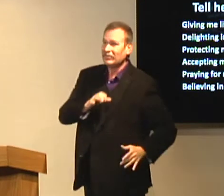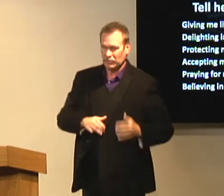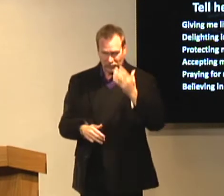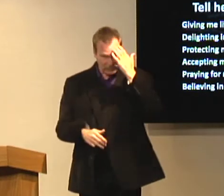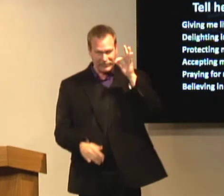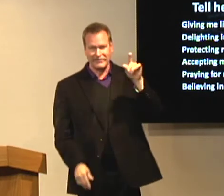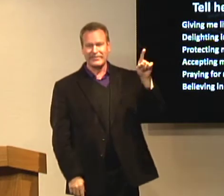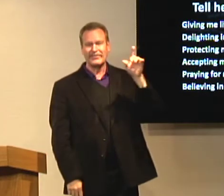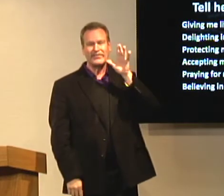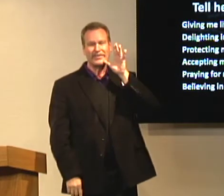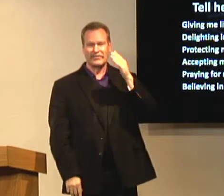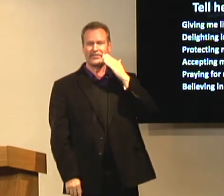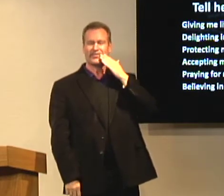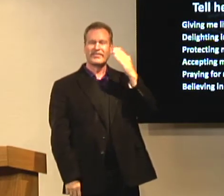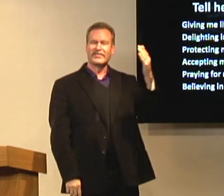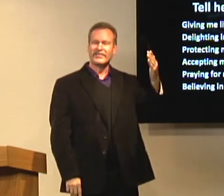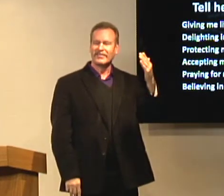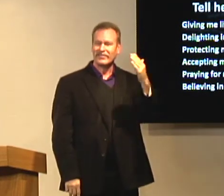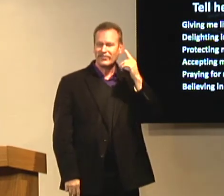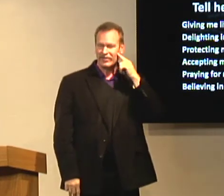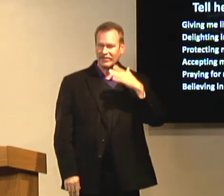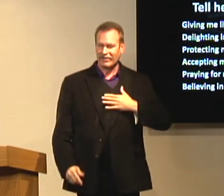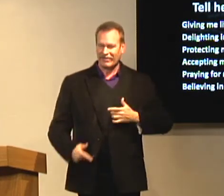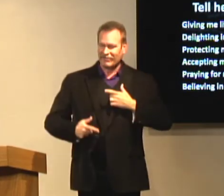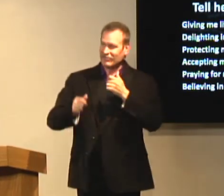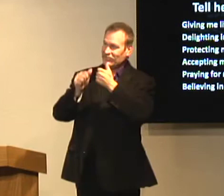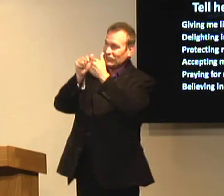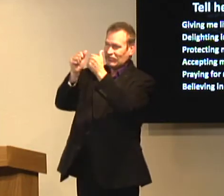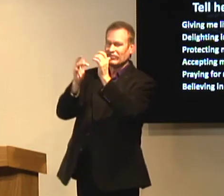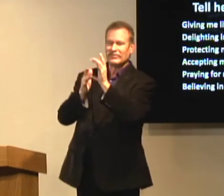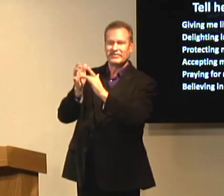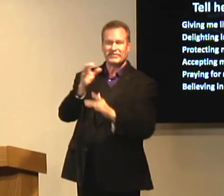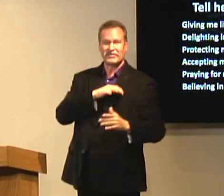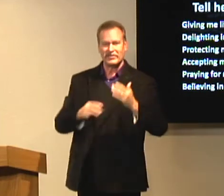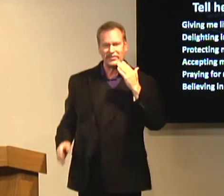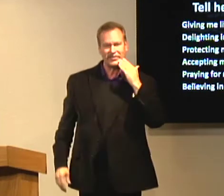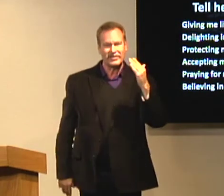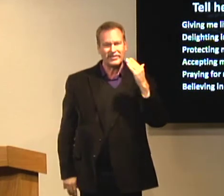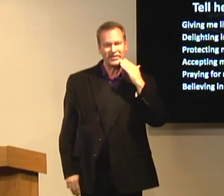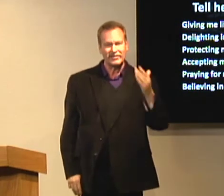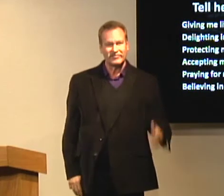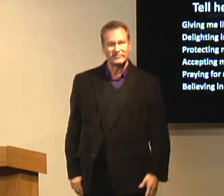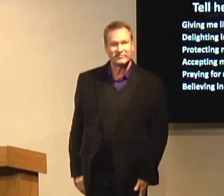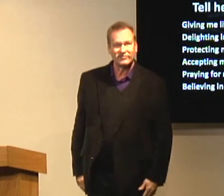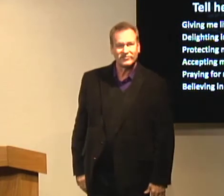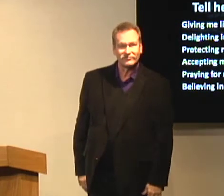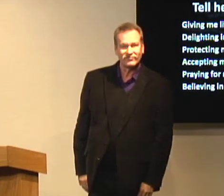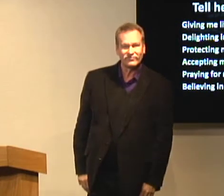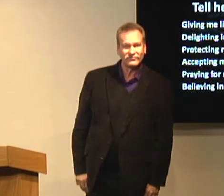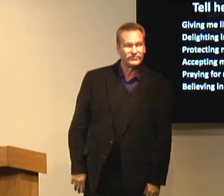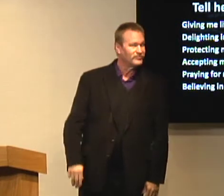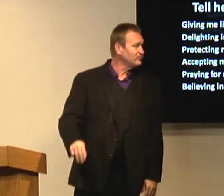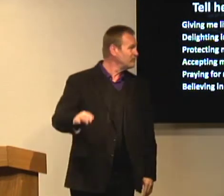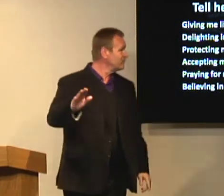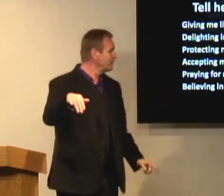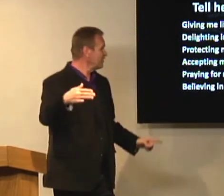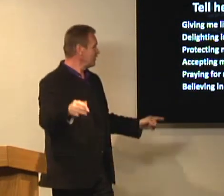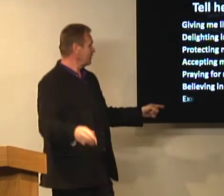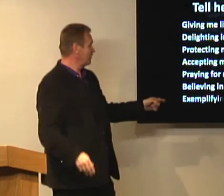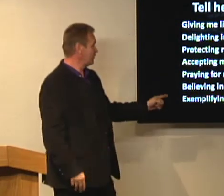And my mom just had this amazing example of loving Jesus Christ and following Jesus Christ, and I can follow in that example that she left